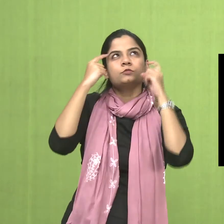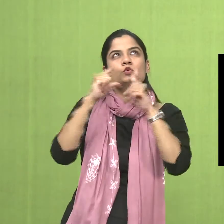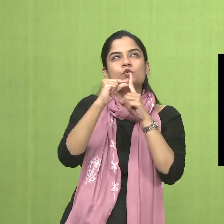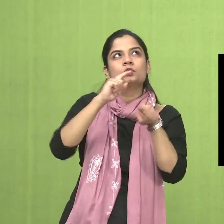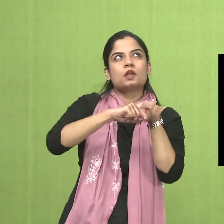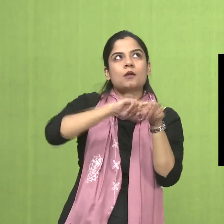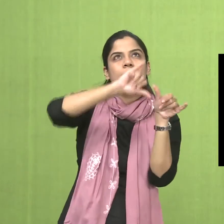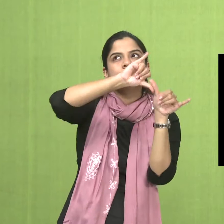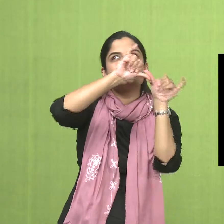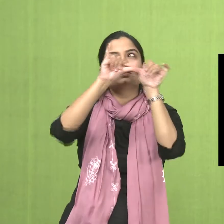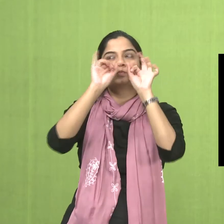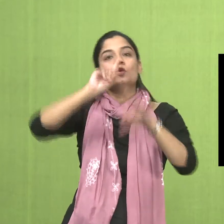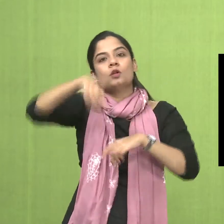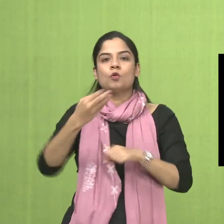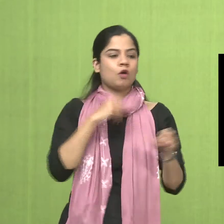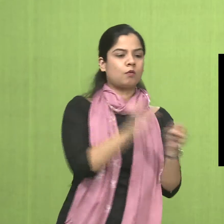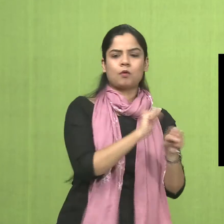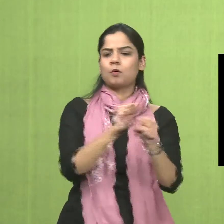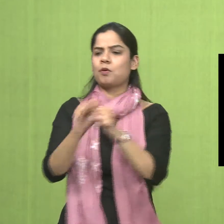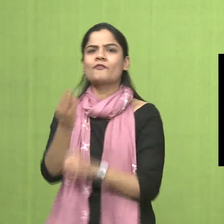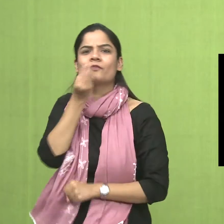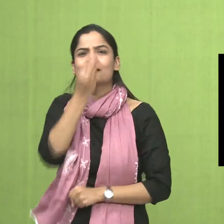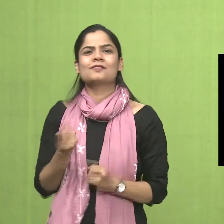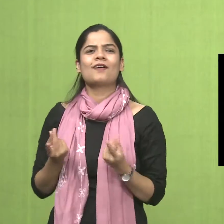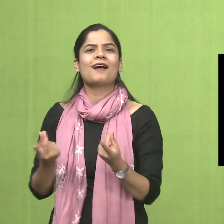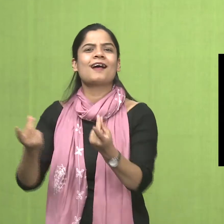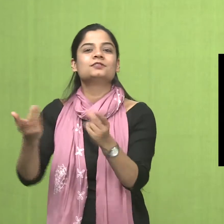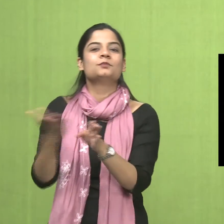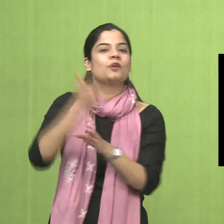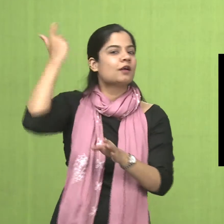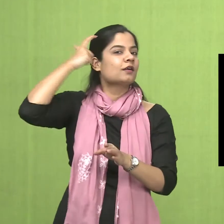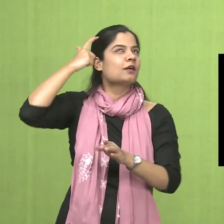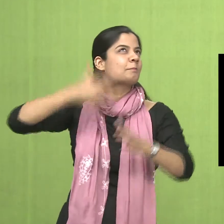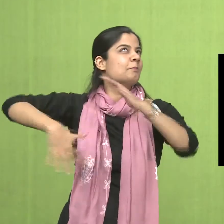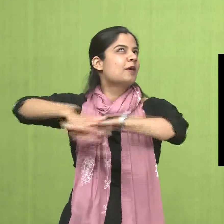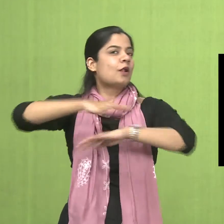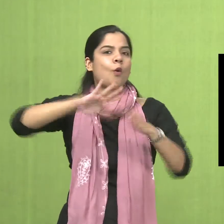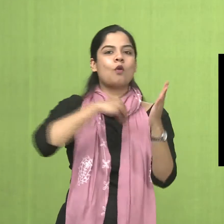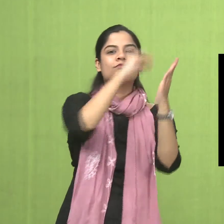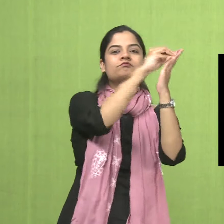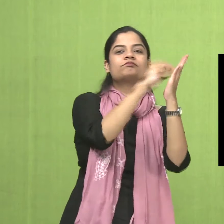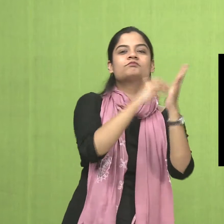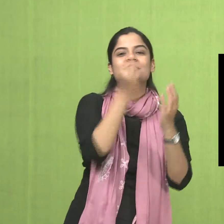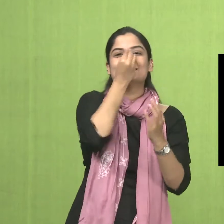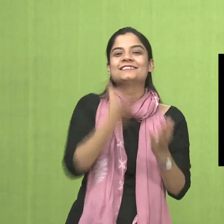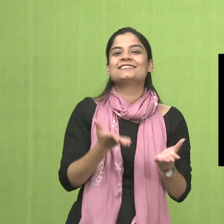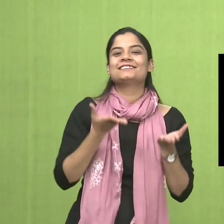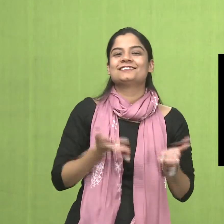time. Always be prepared that what time are you allotting for what kind of work, so that your plan is ready. You can write it